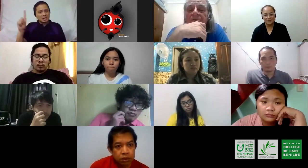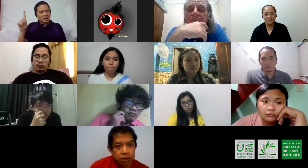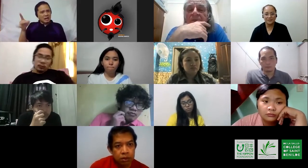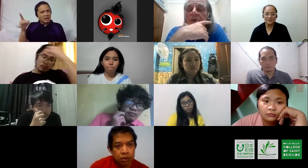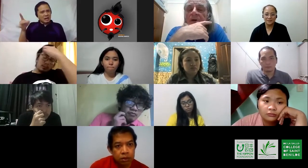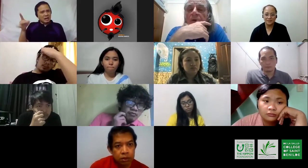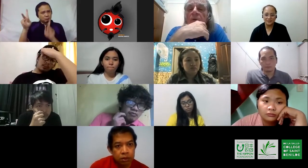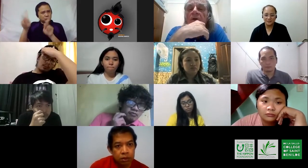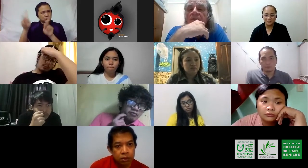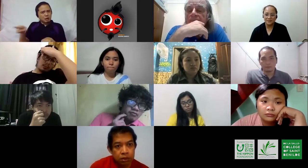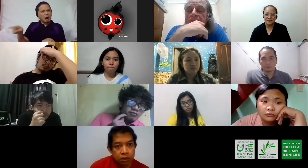it's right or wrong.